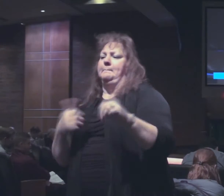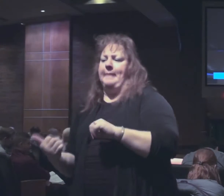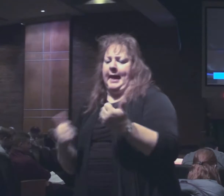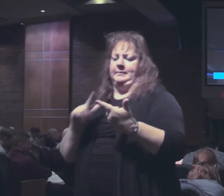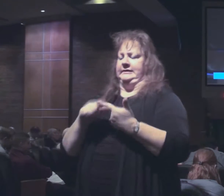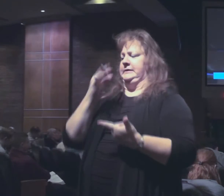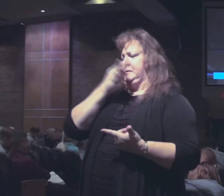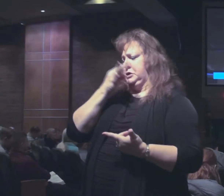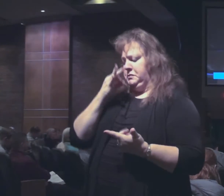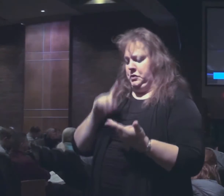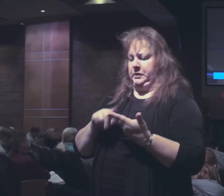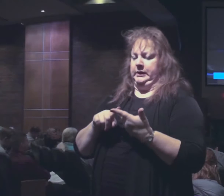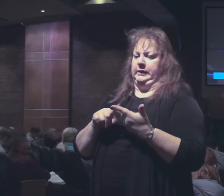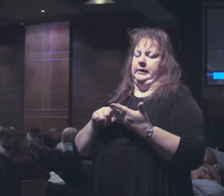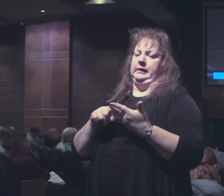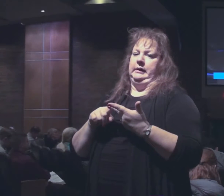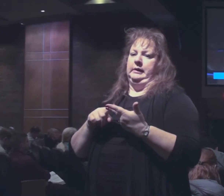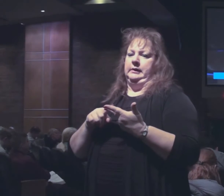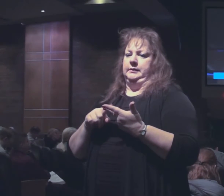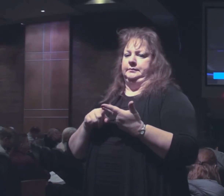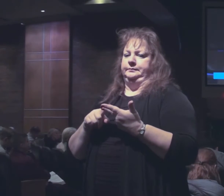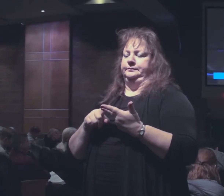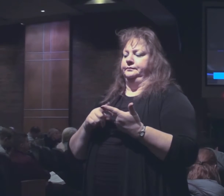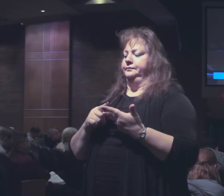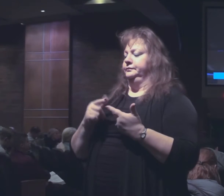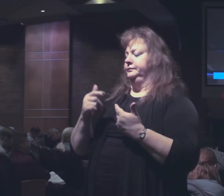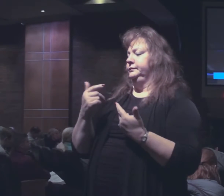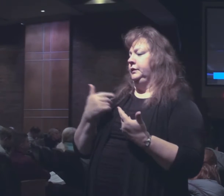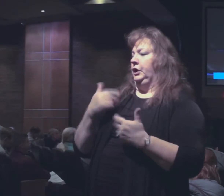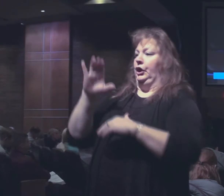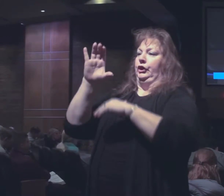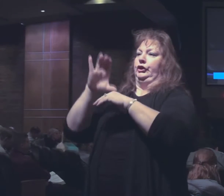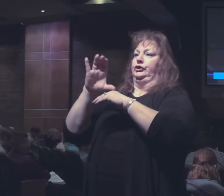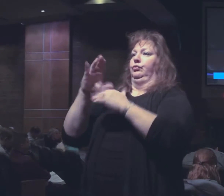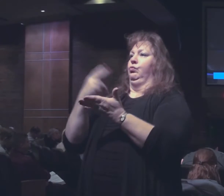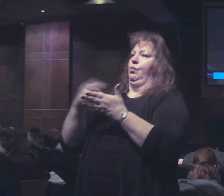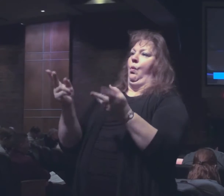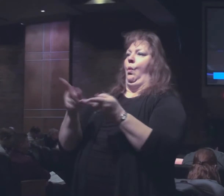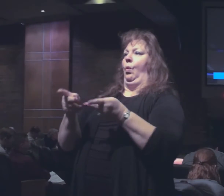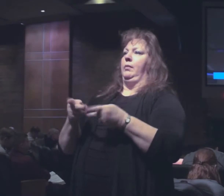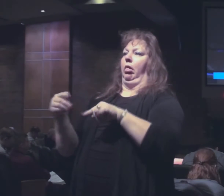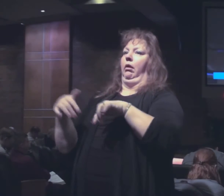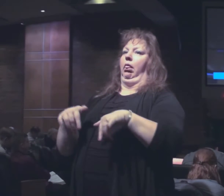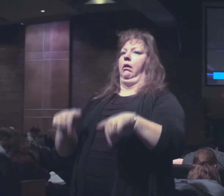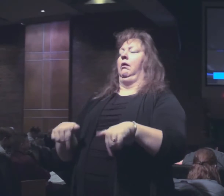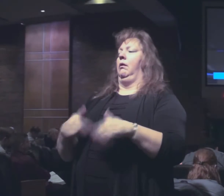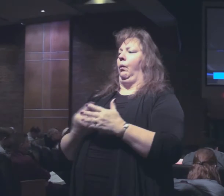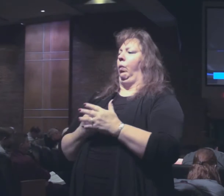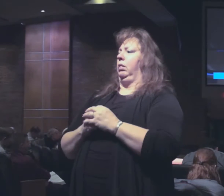Baptism, communion, sacraments. The church is a holy place.